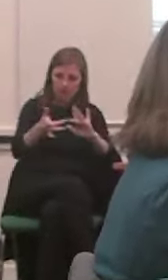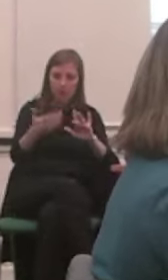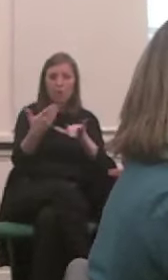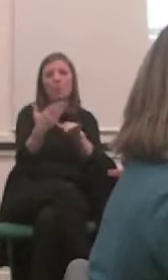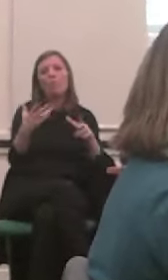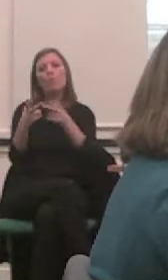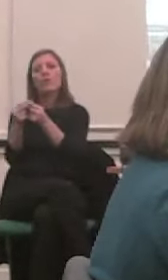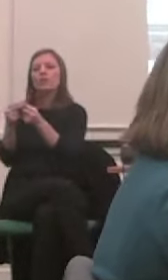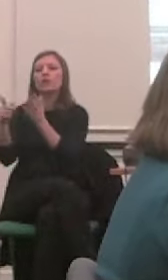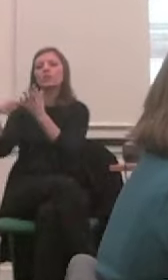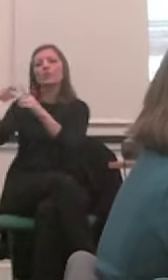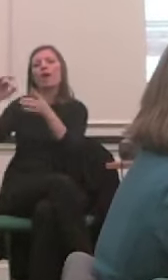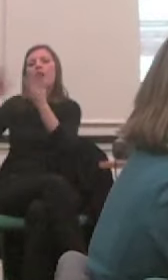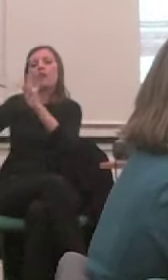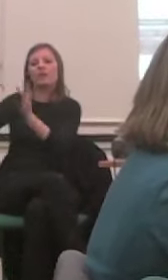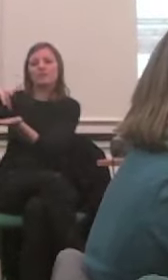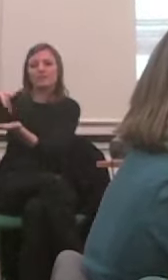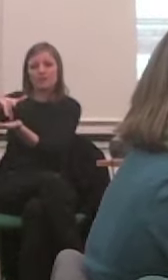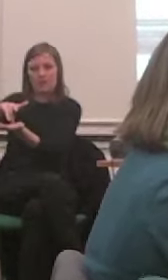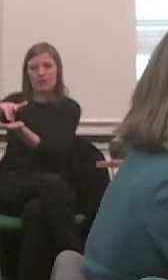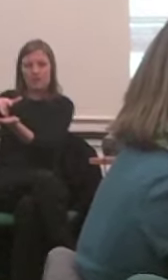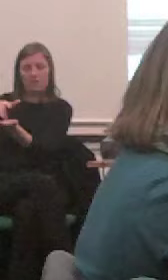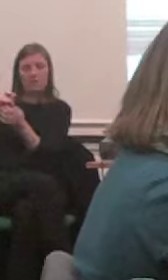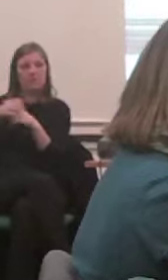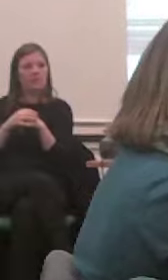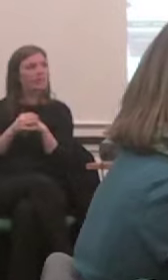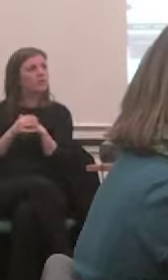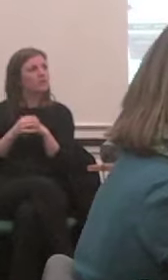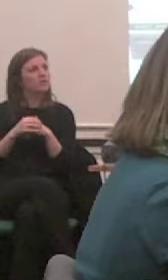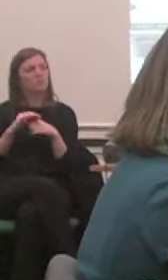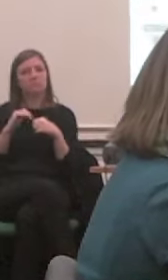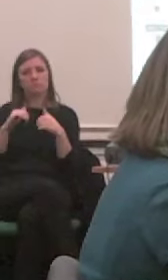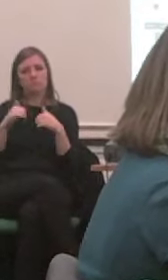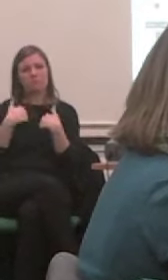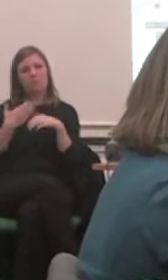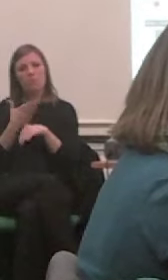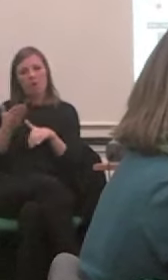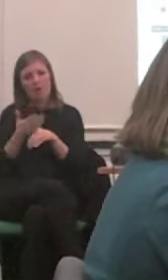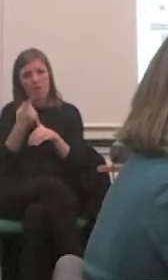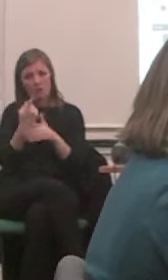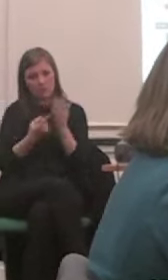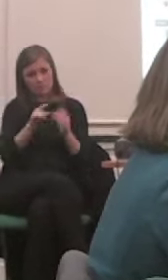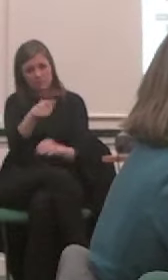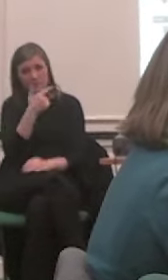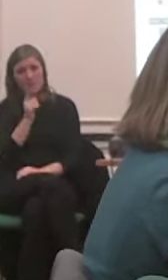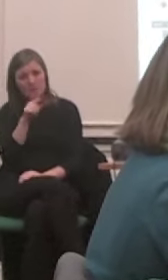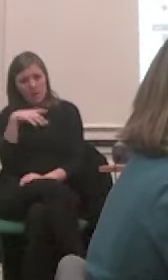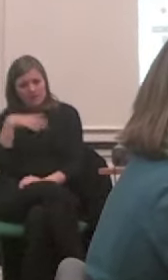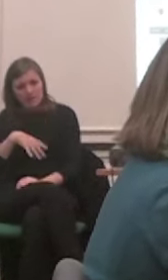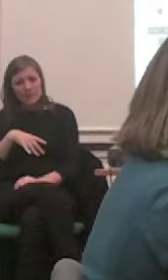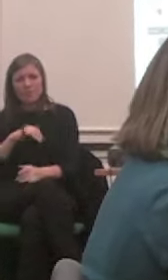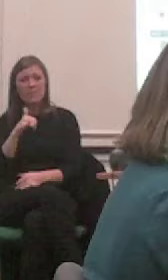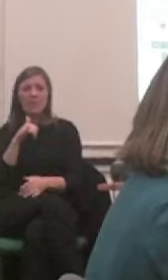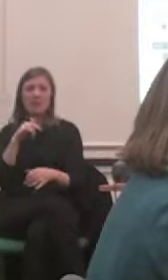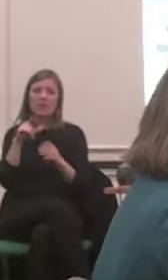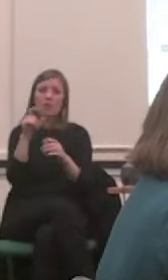online centres predominantly. And what we do is we just give people the basic skills such as WordPress or